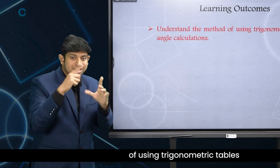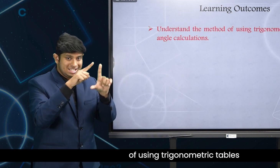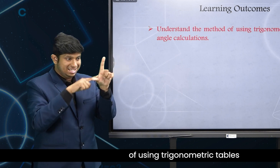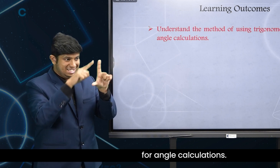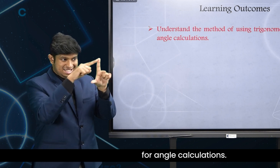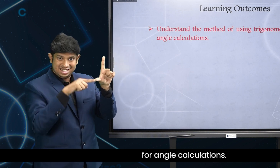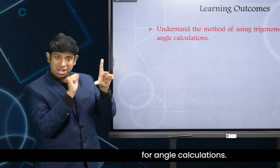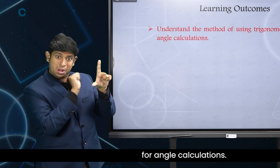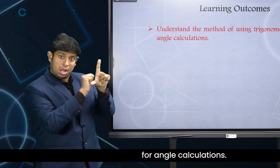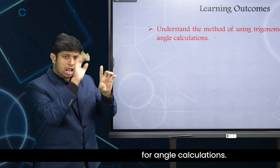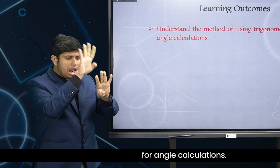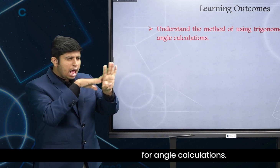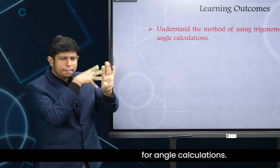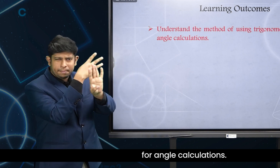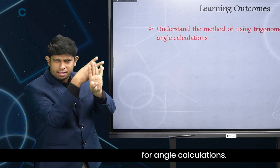tables for angle calculations,